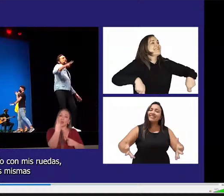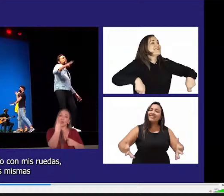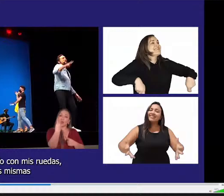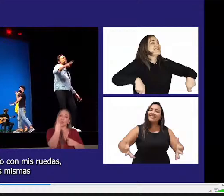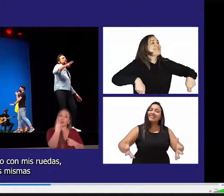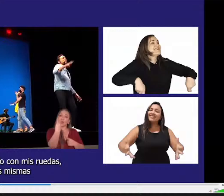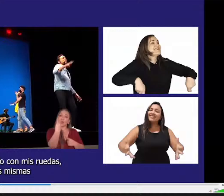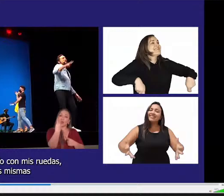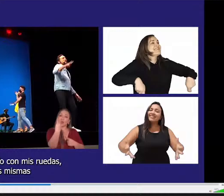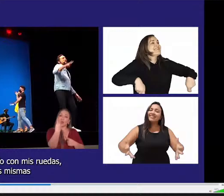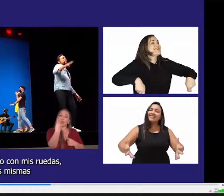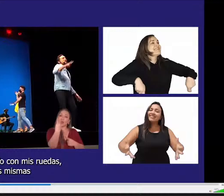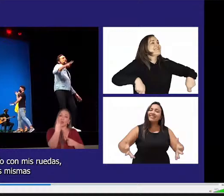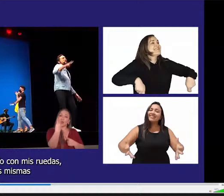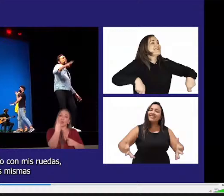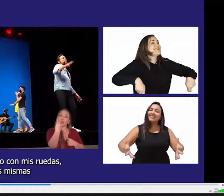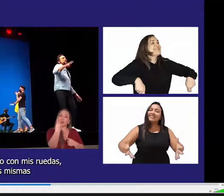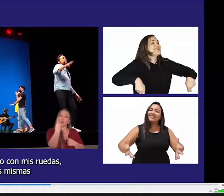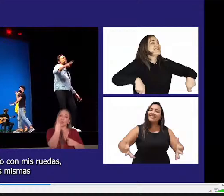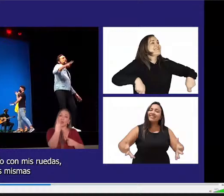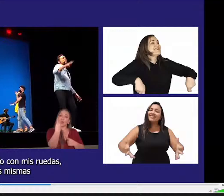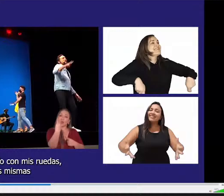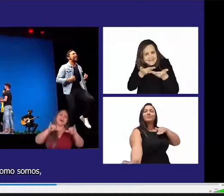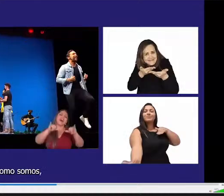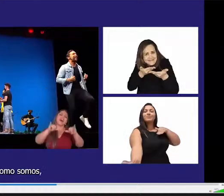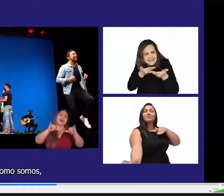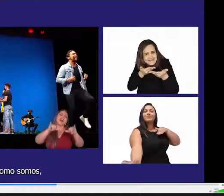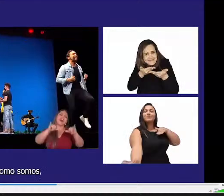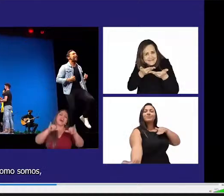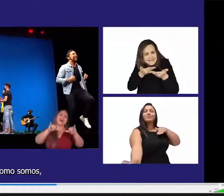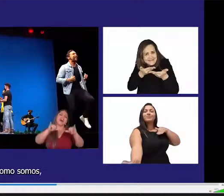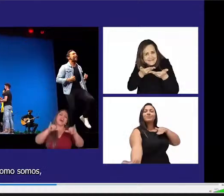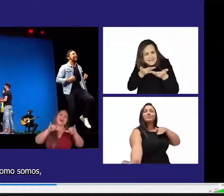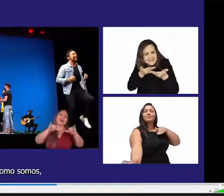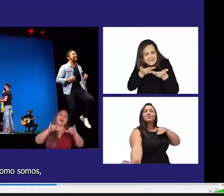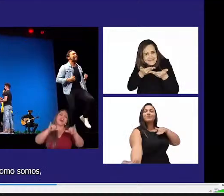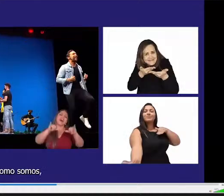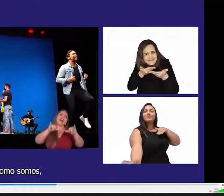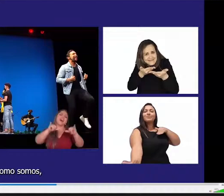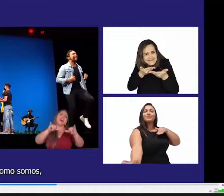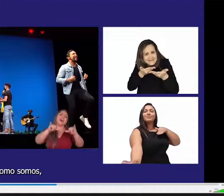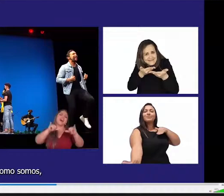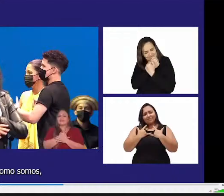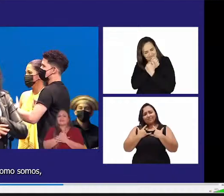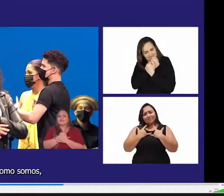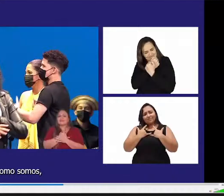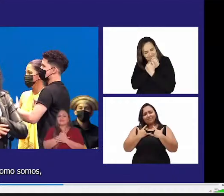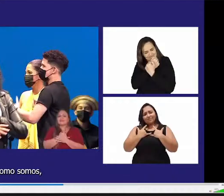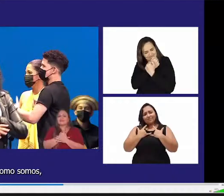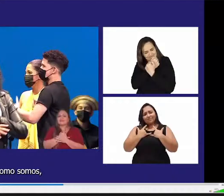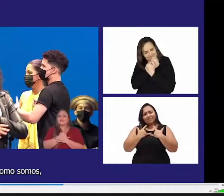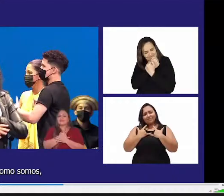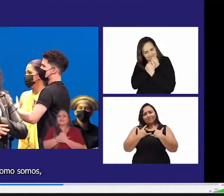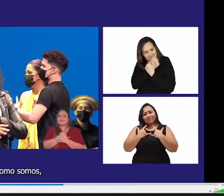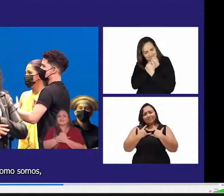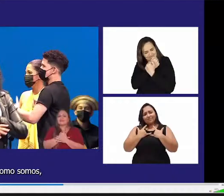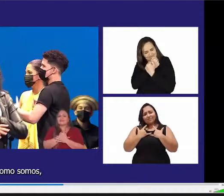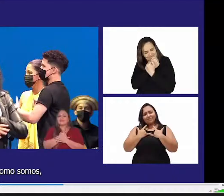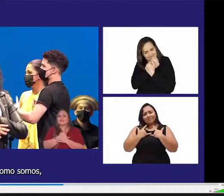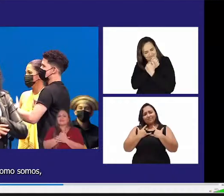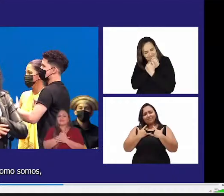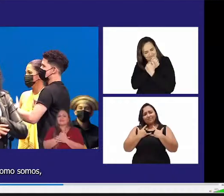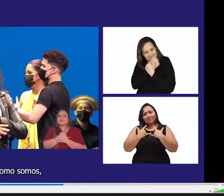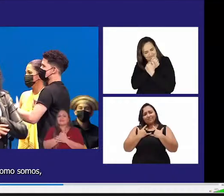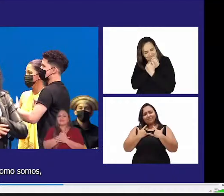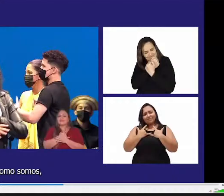with my feet and we have the same goals i want someone to take care for us as